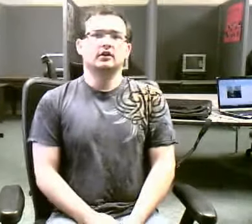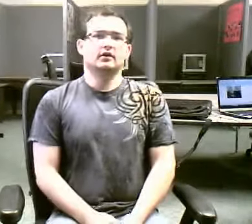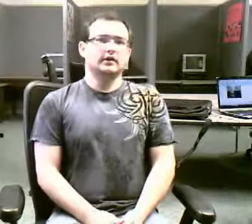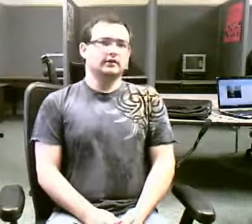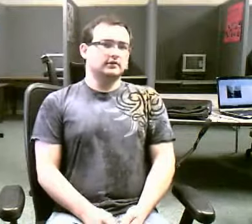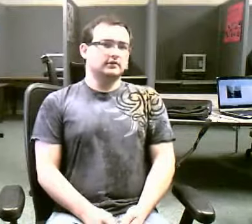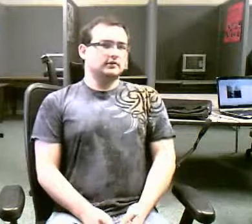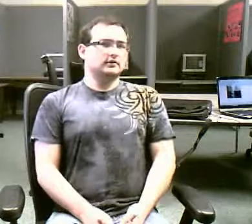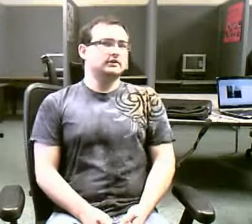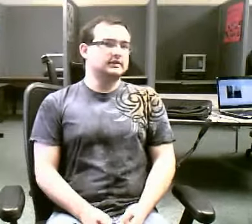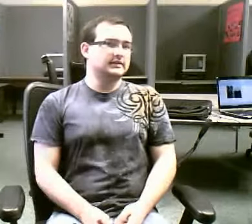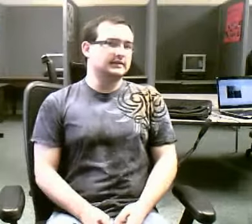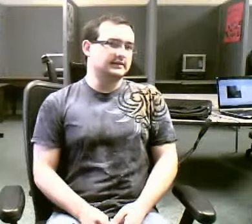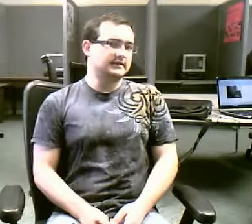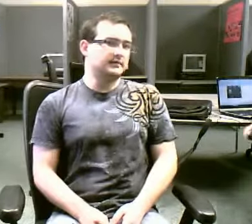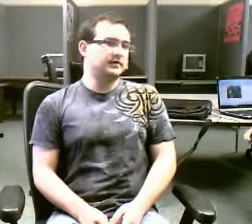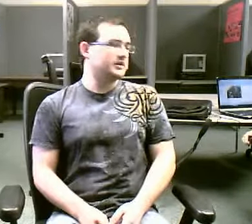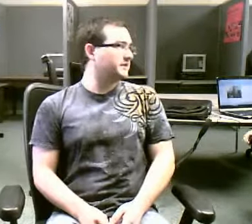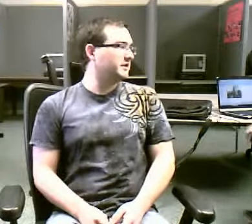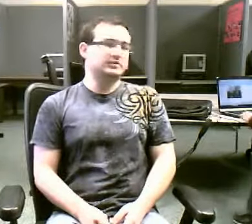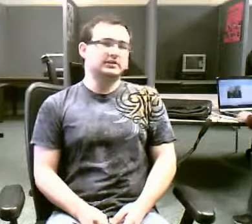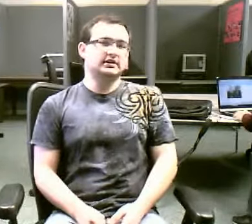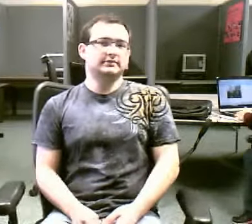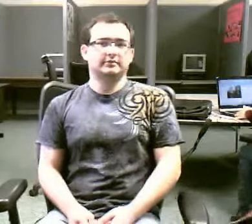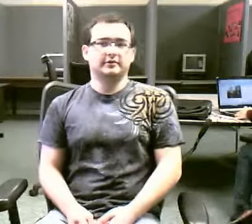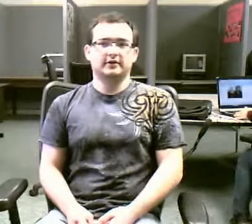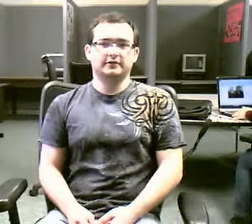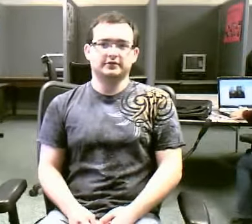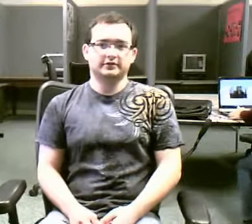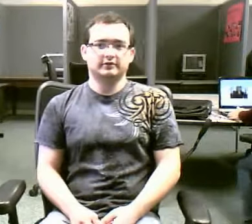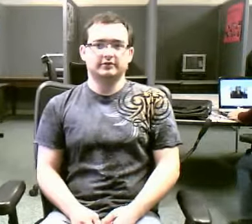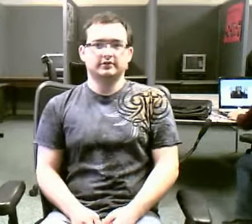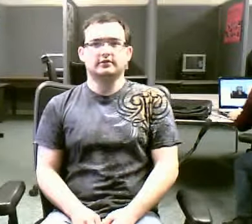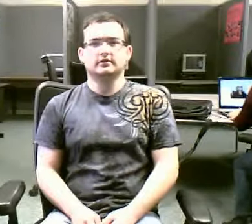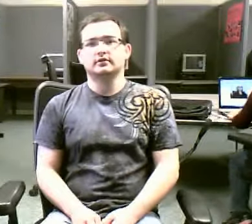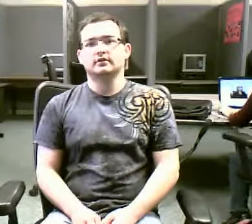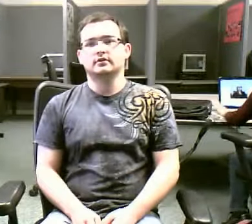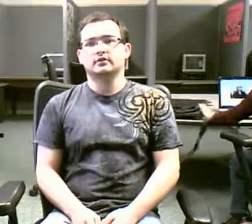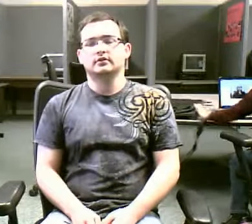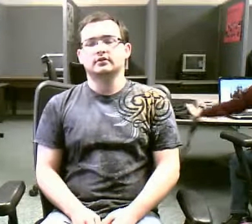Okay, this is the 60-second pause for you to predict and prepare to interpret.